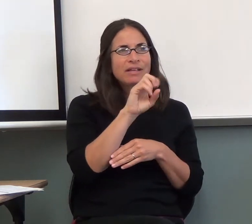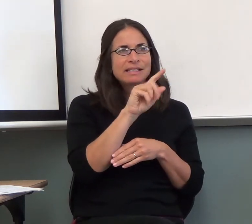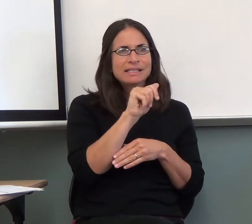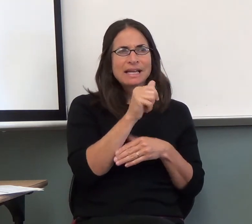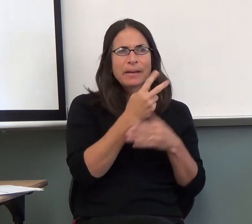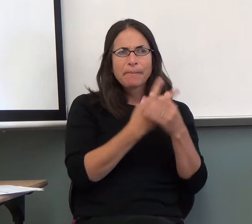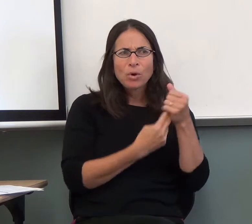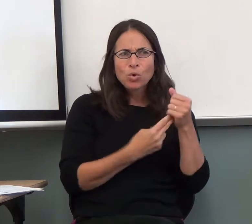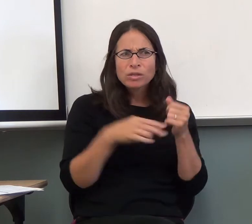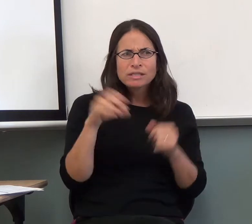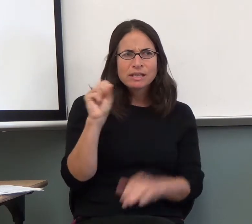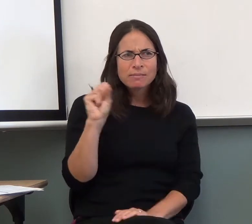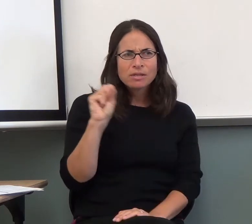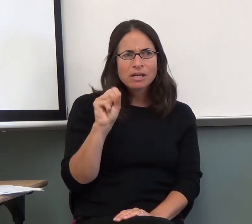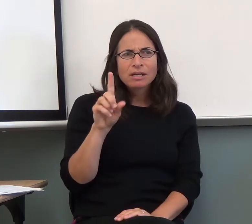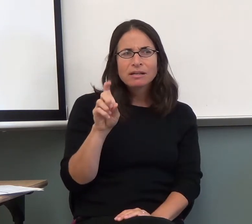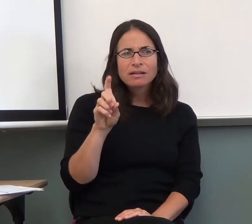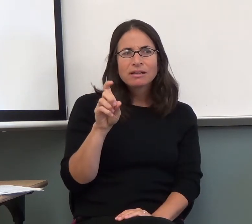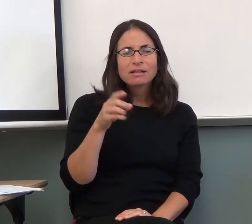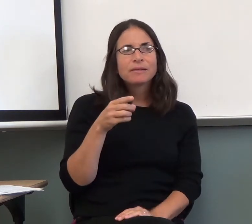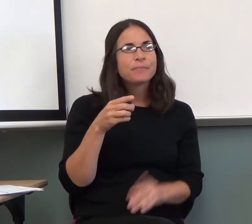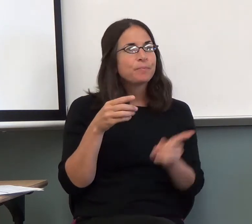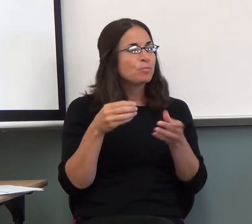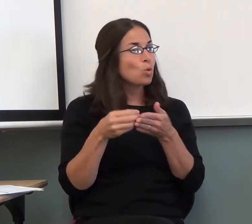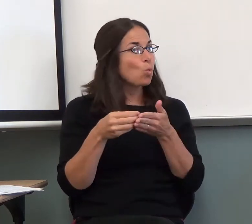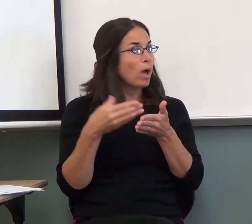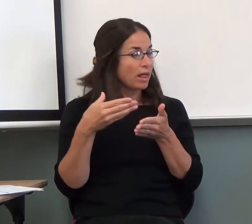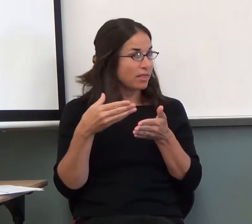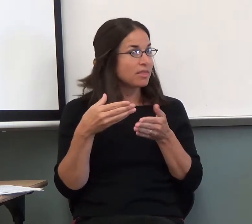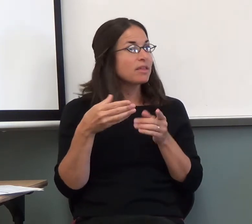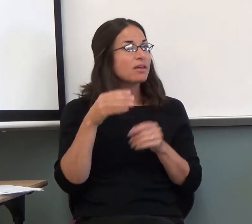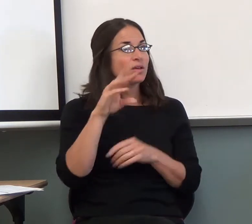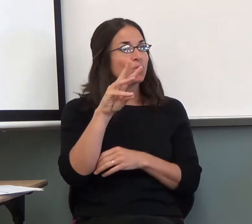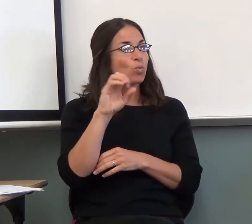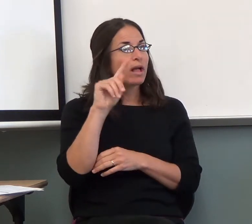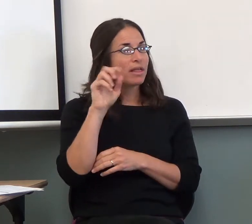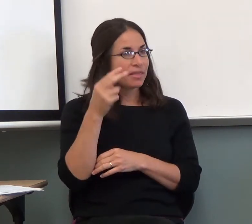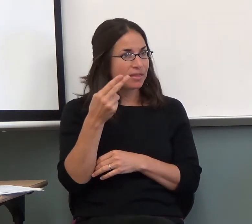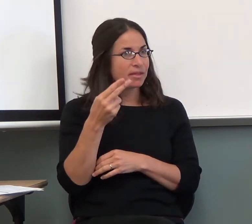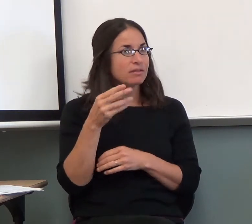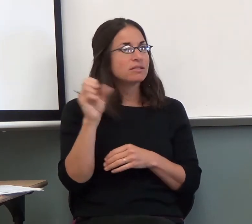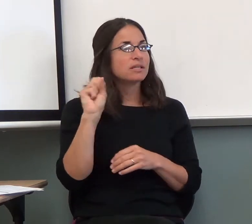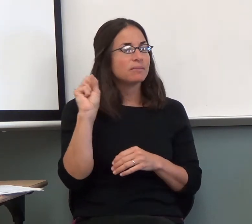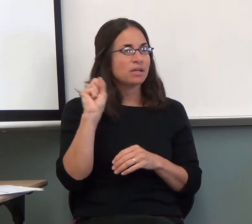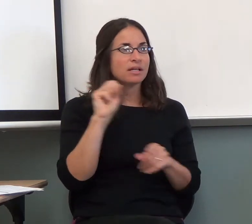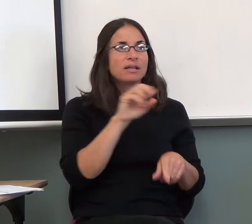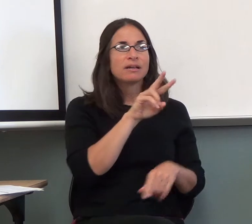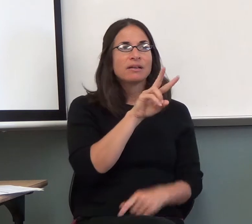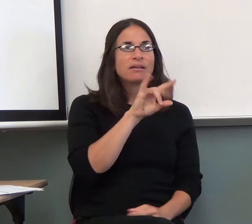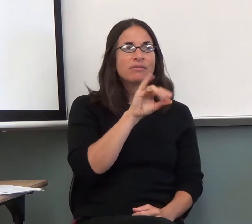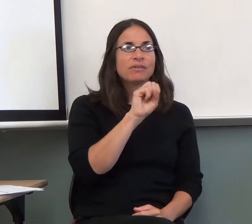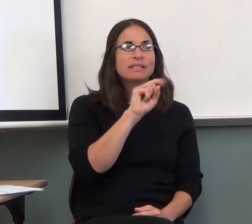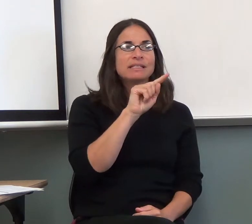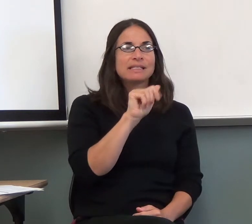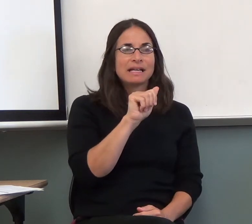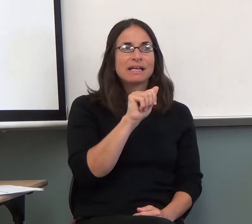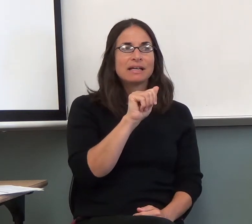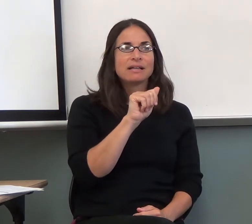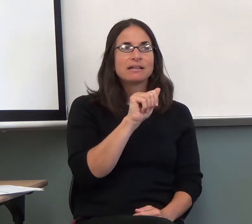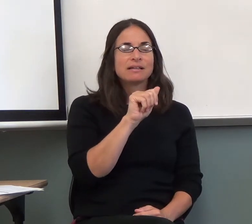What's the subject here? Well, Wealth is the subject, and what else? Vistas. Vistas. Good. Subject and noun, both of